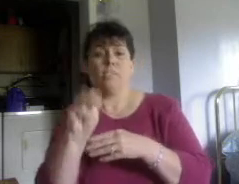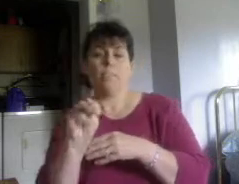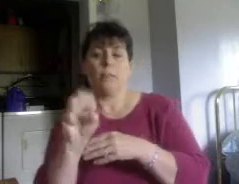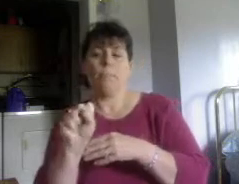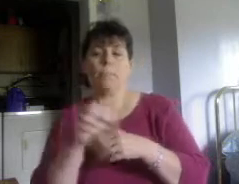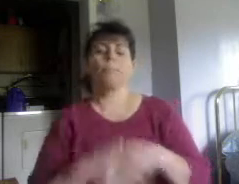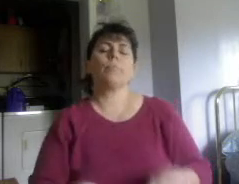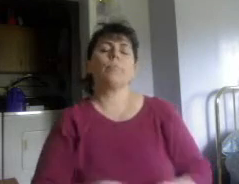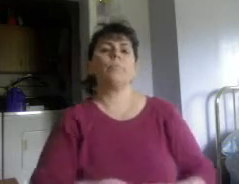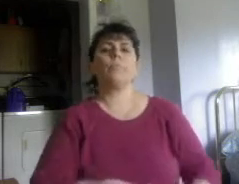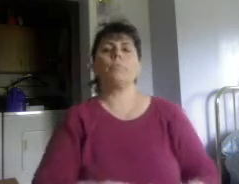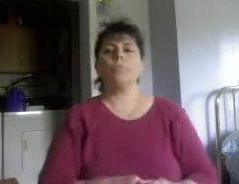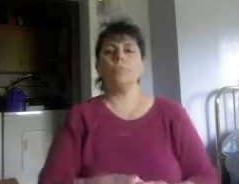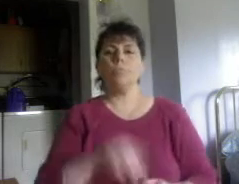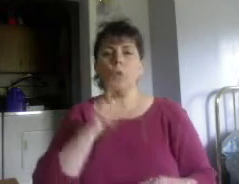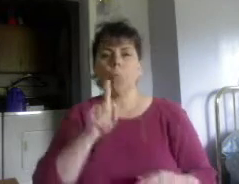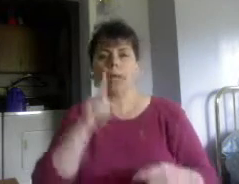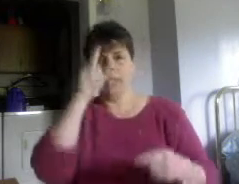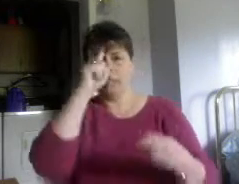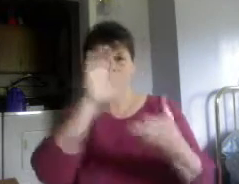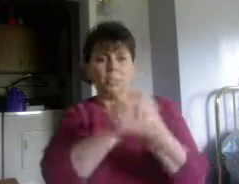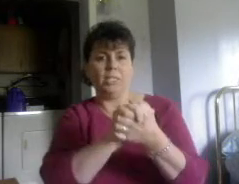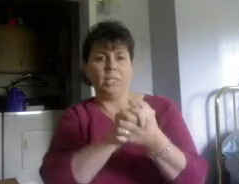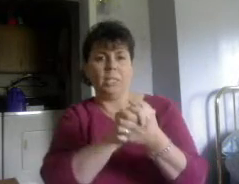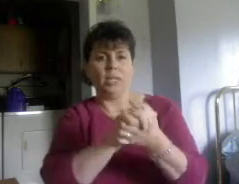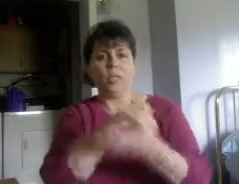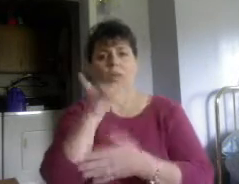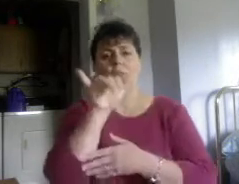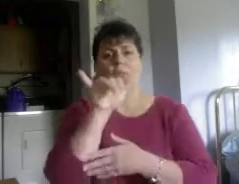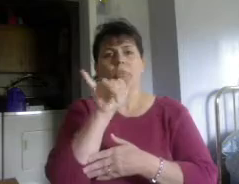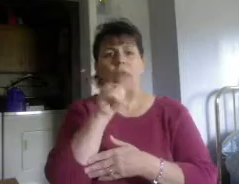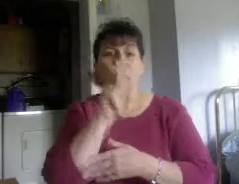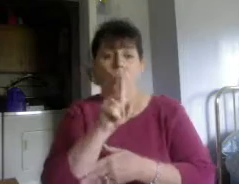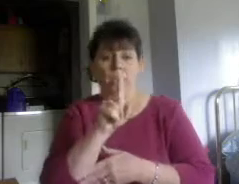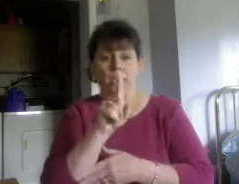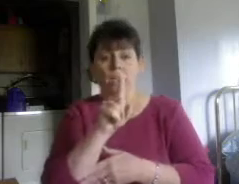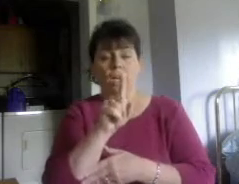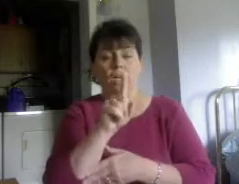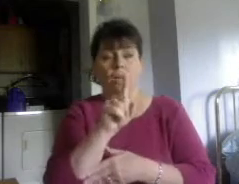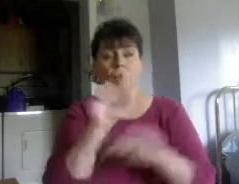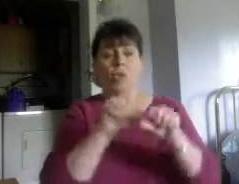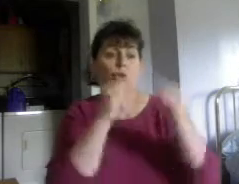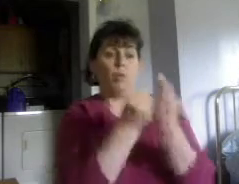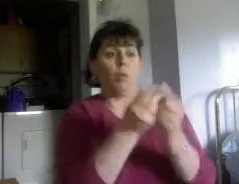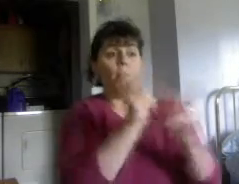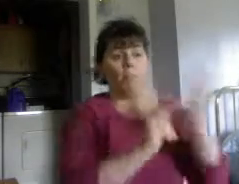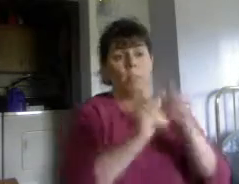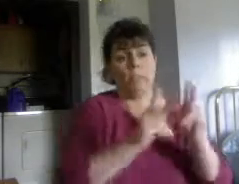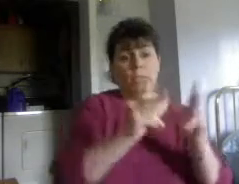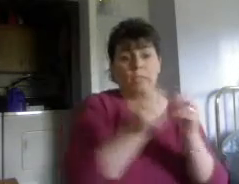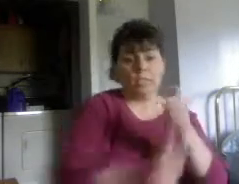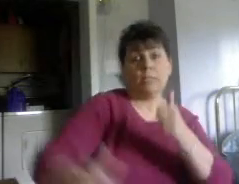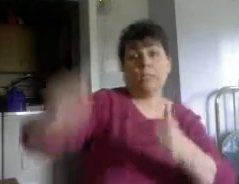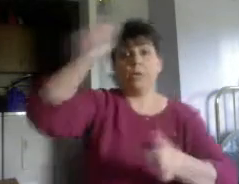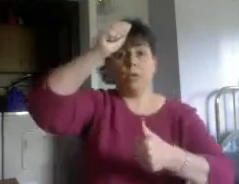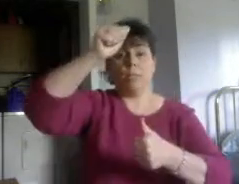one, the belief that one racial group is superior to another or others, and two, the ability or power